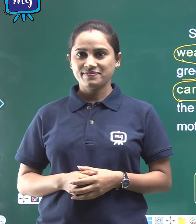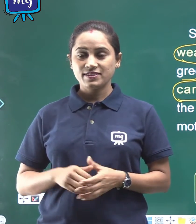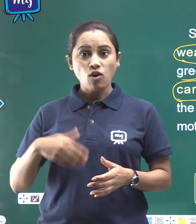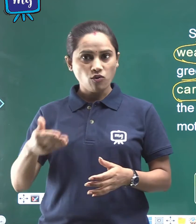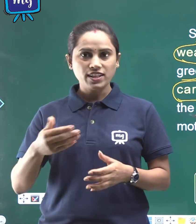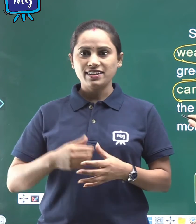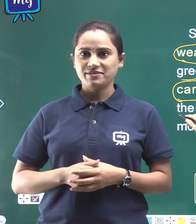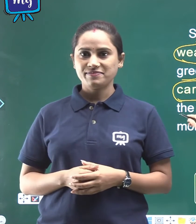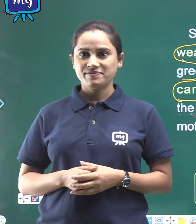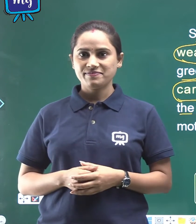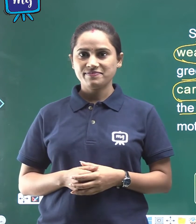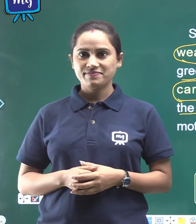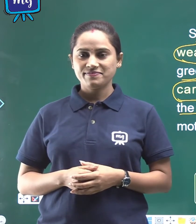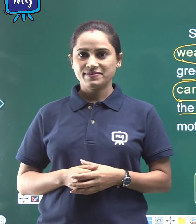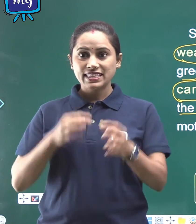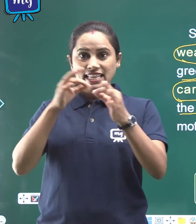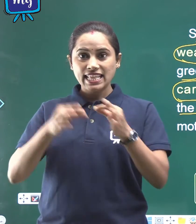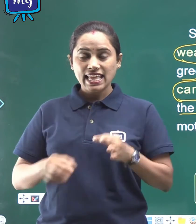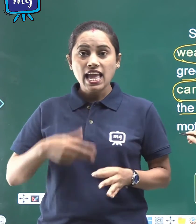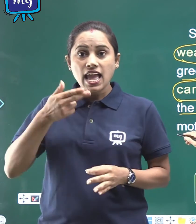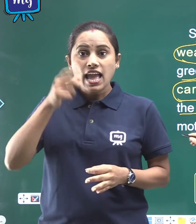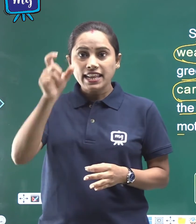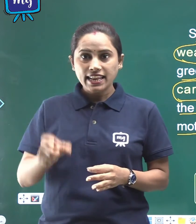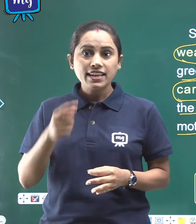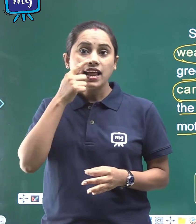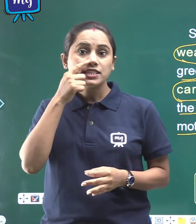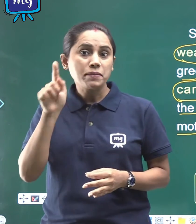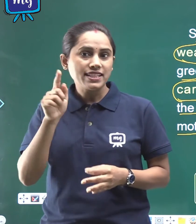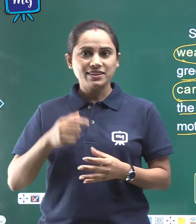of the narrator's mother.